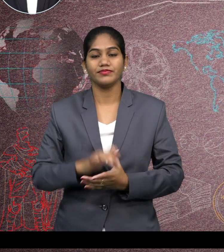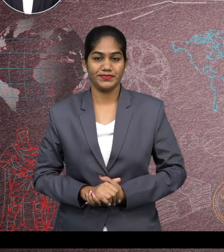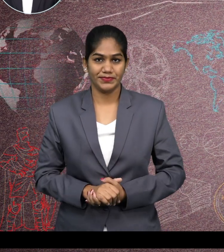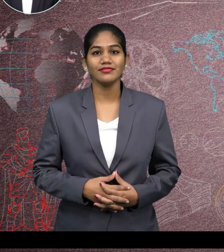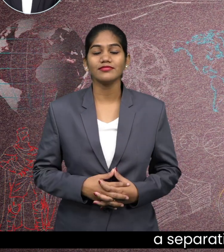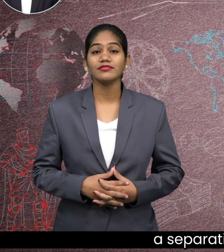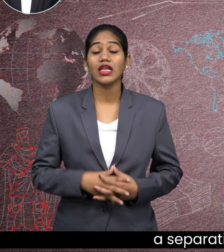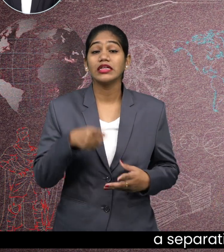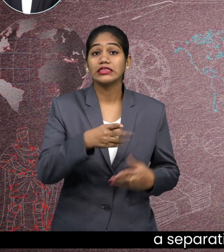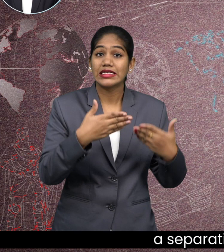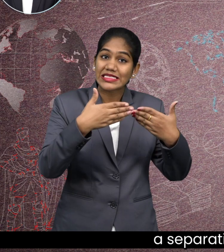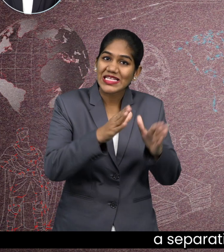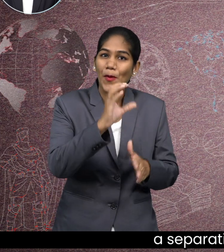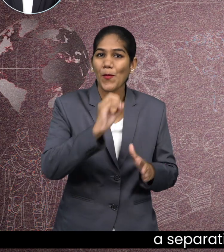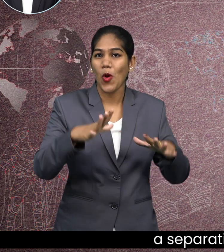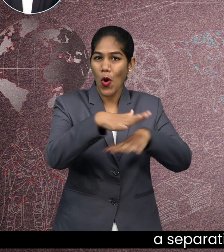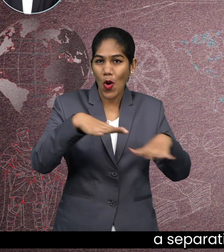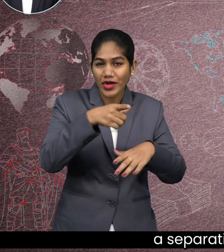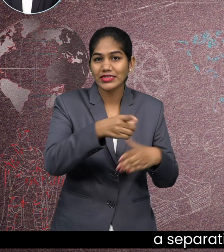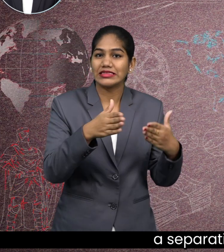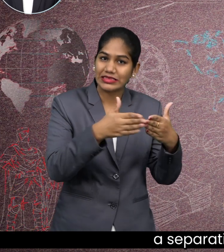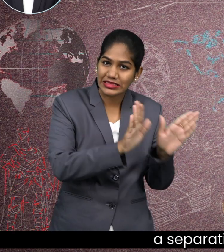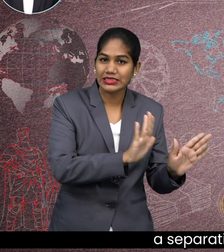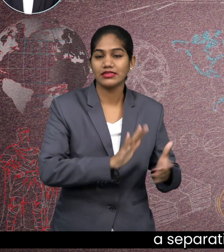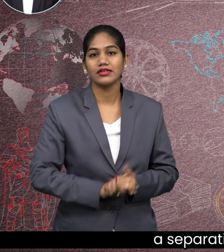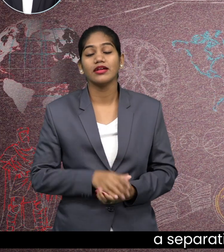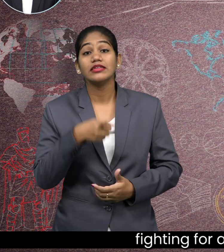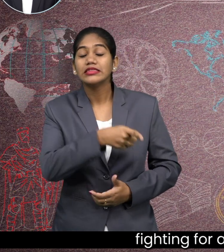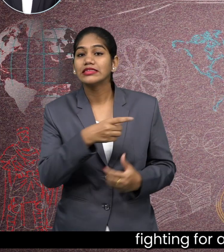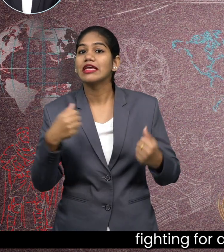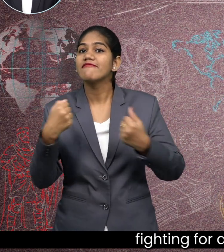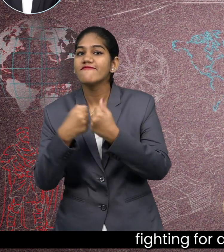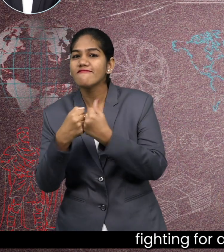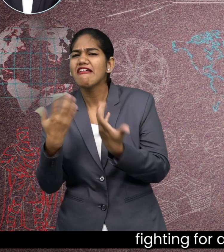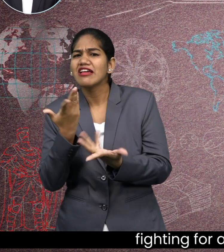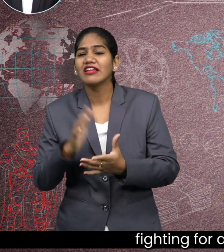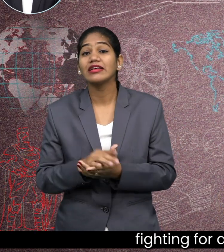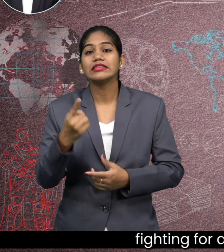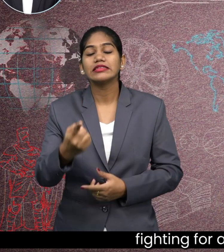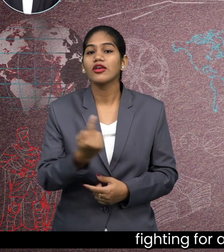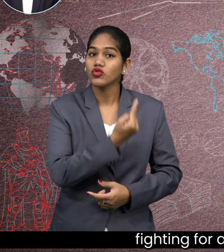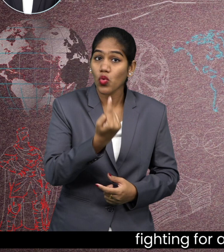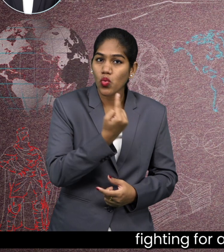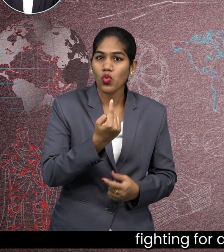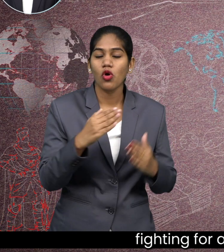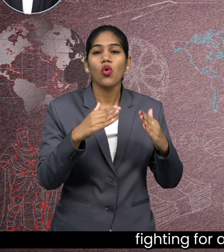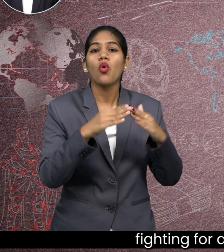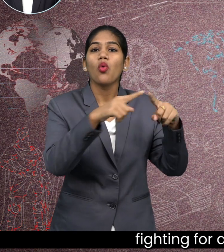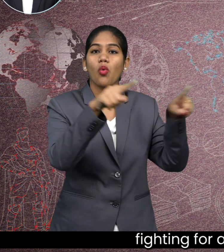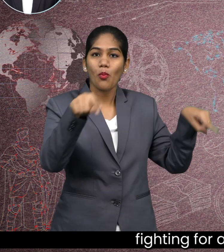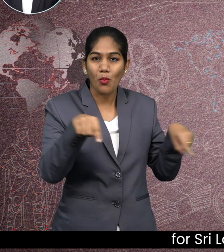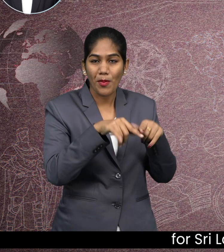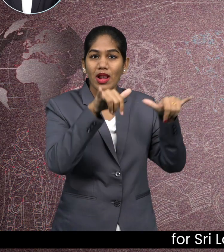A separatist militant organization fighting for an independent homeland